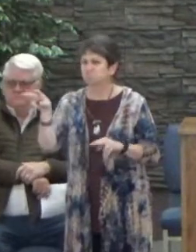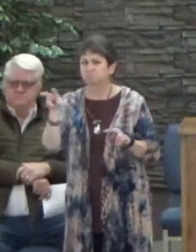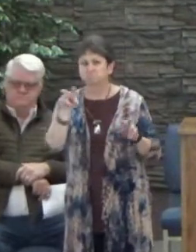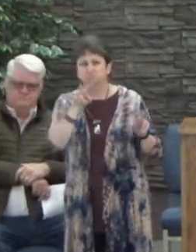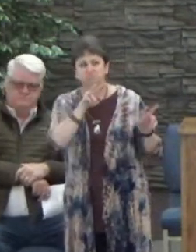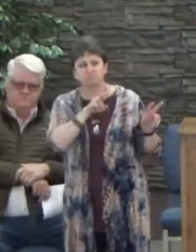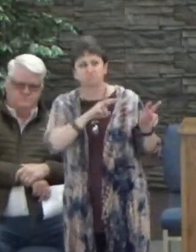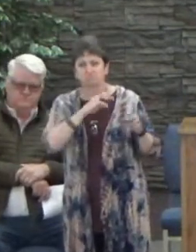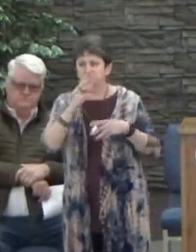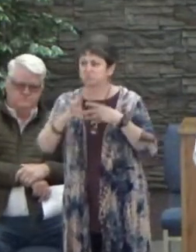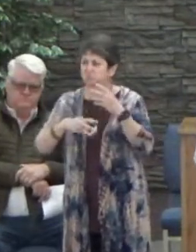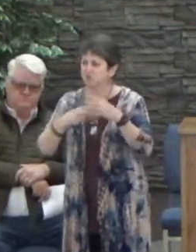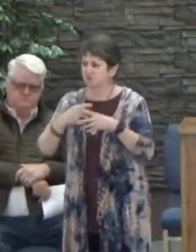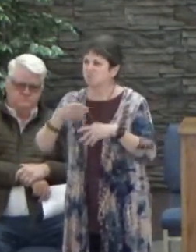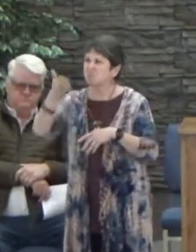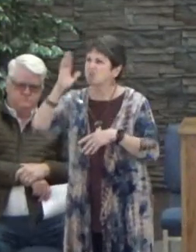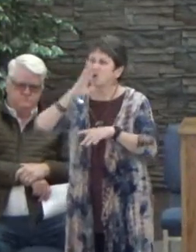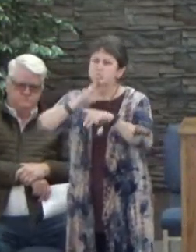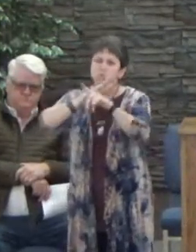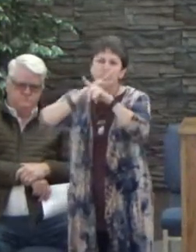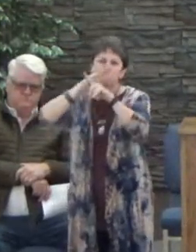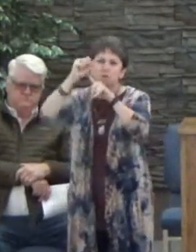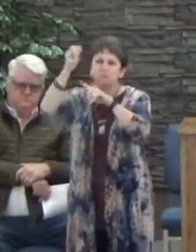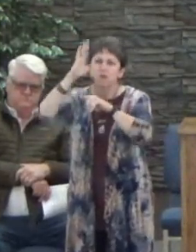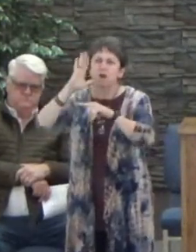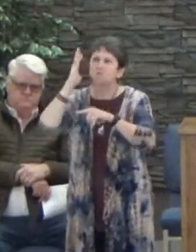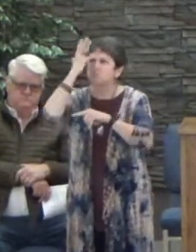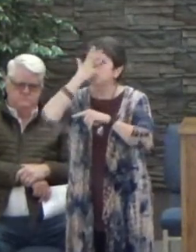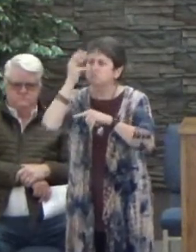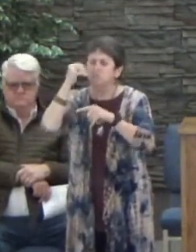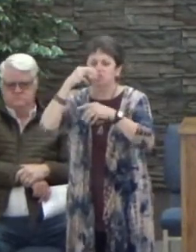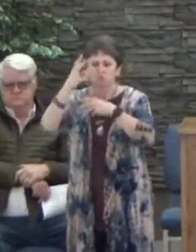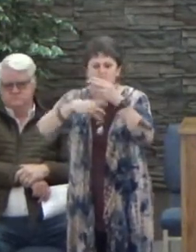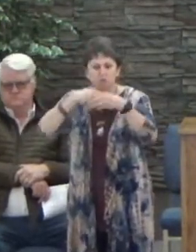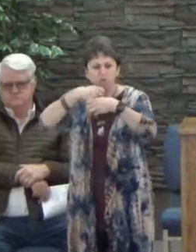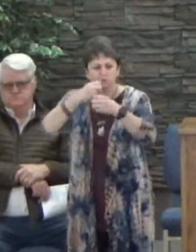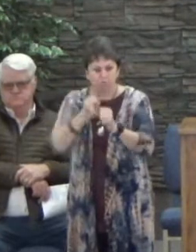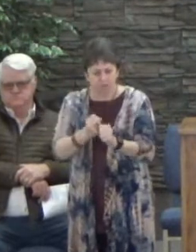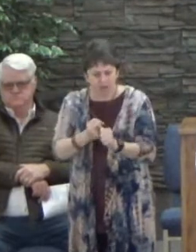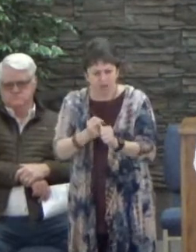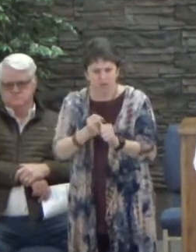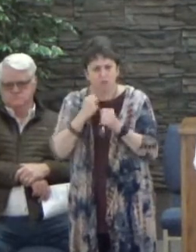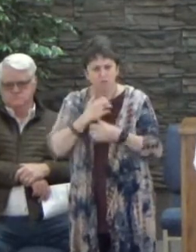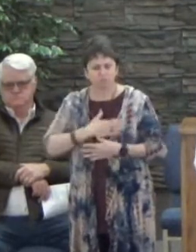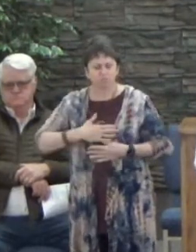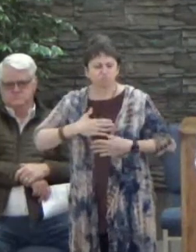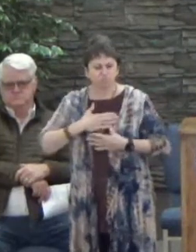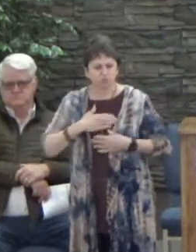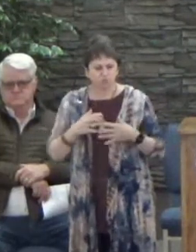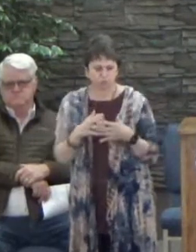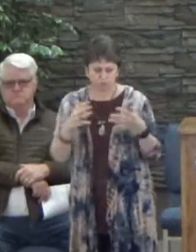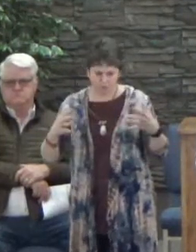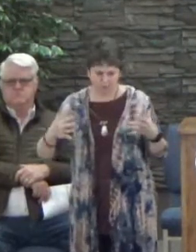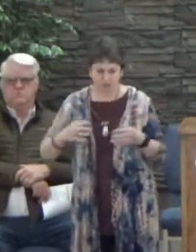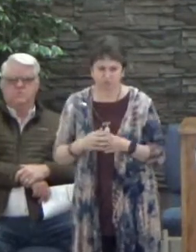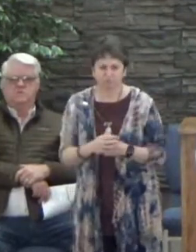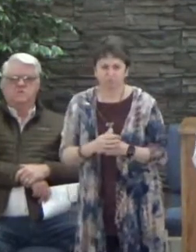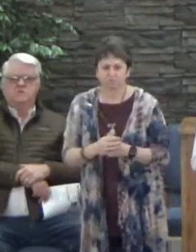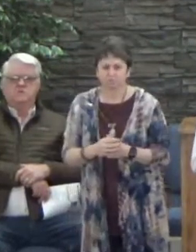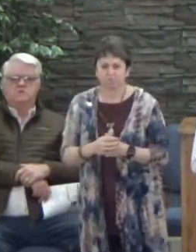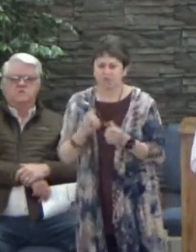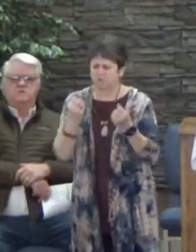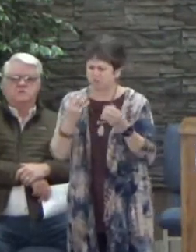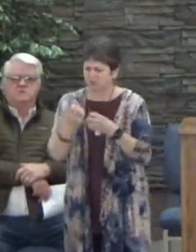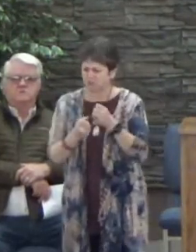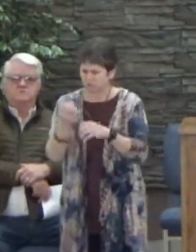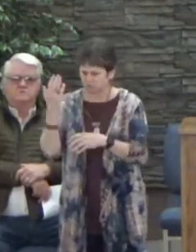today that our God is an awesome God and the beauty of our creation that we can enjoy so much. And a number of years